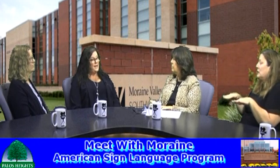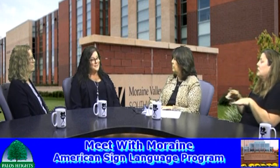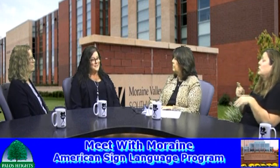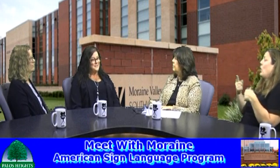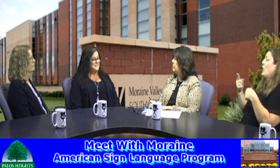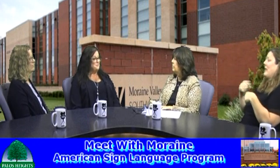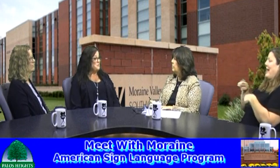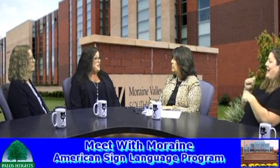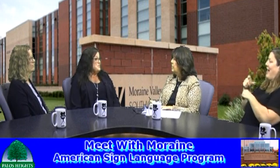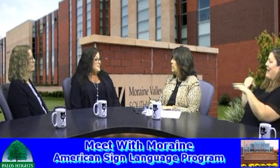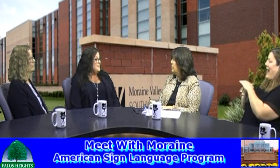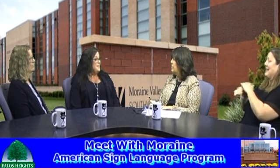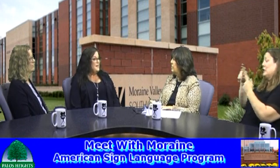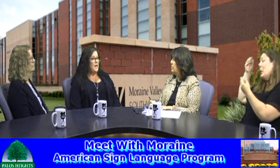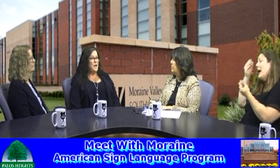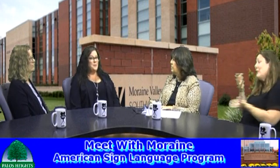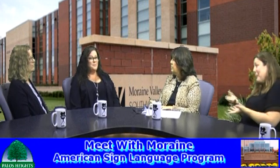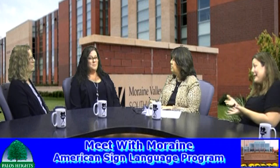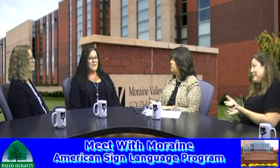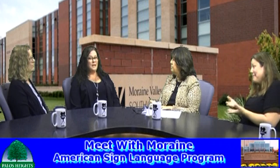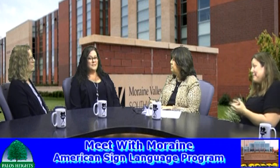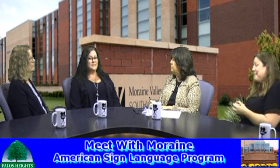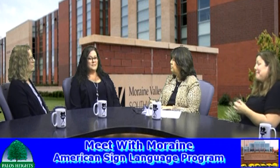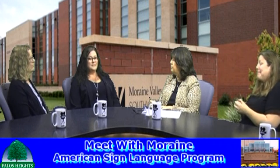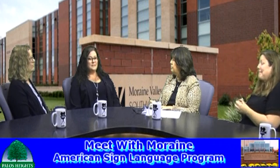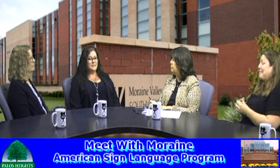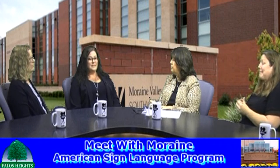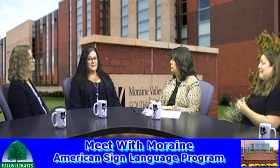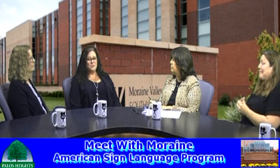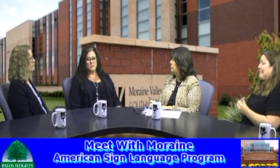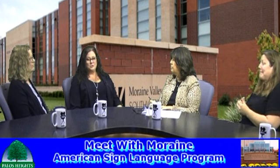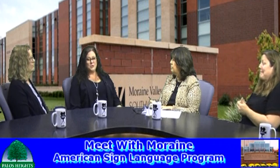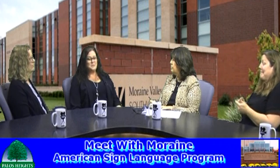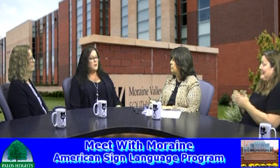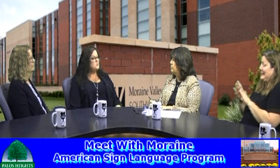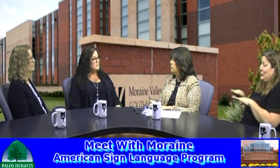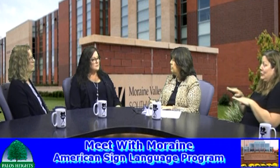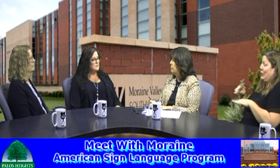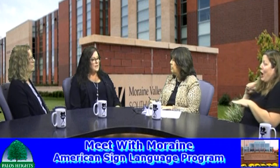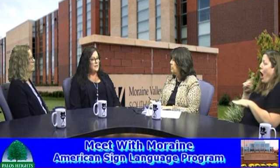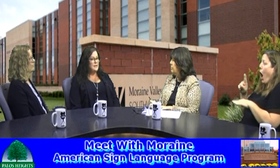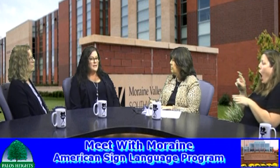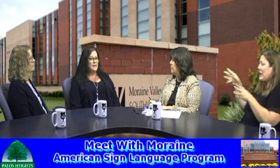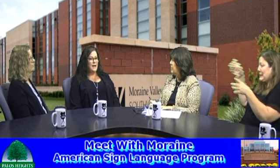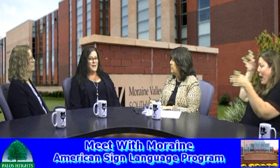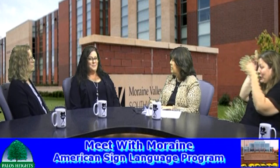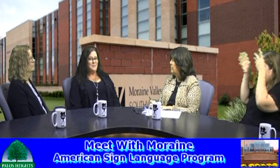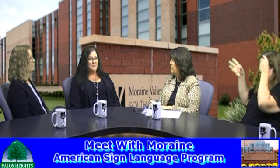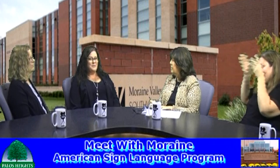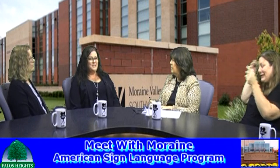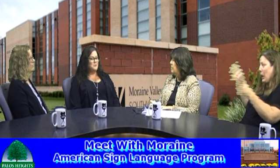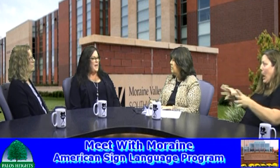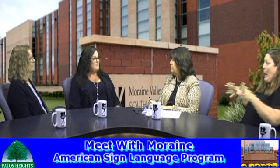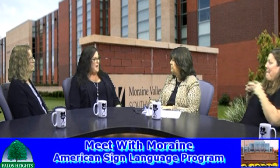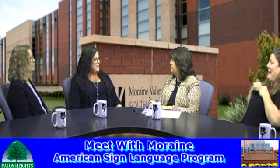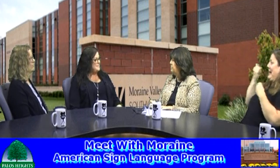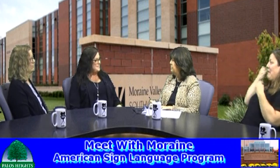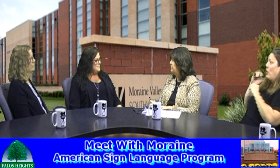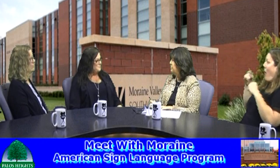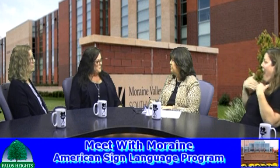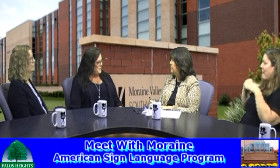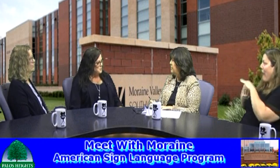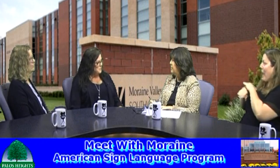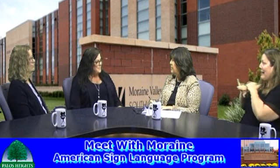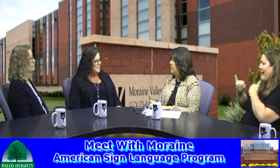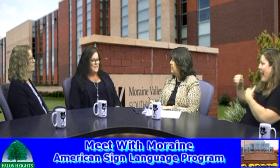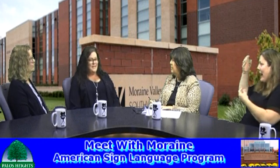they have access to information. Because children are sponges, and if they don't have access